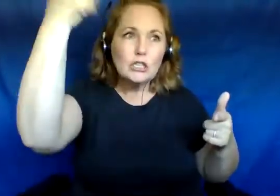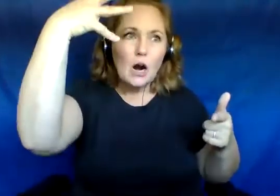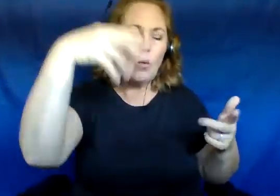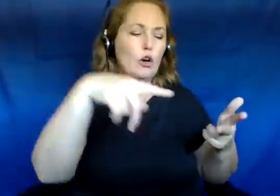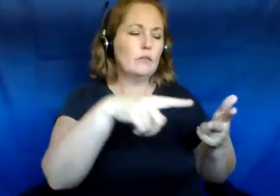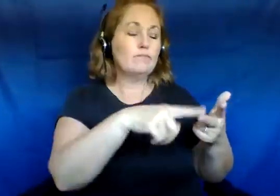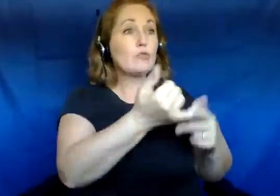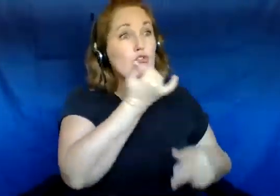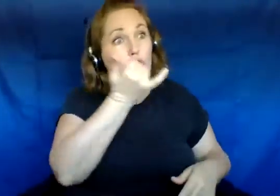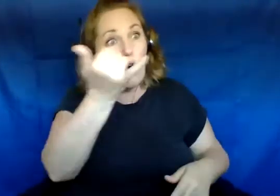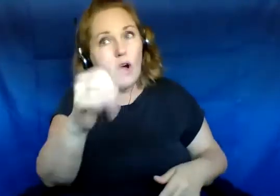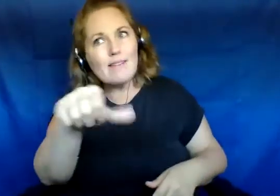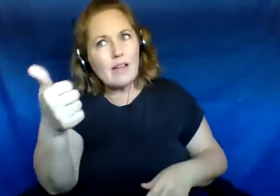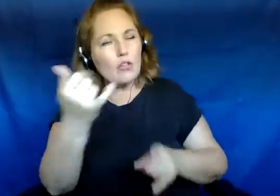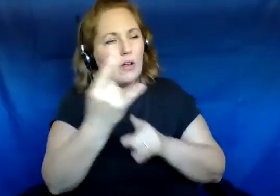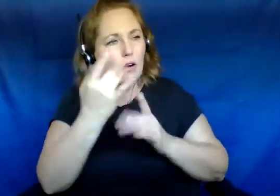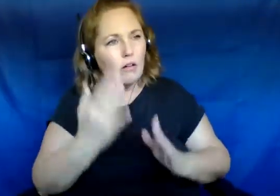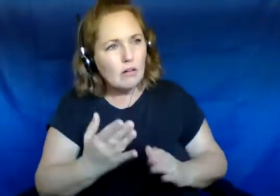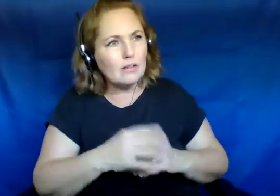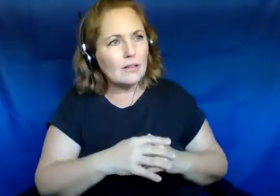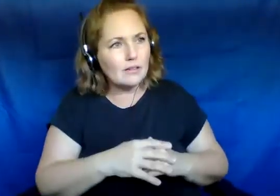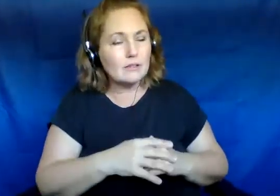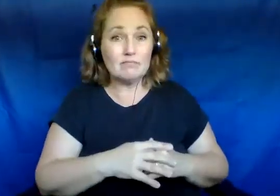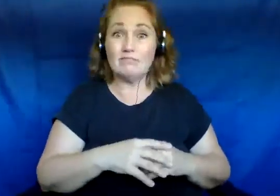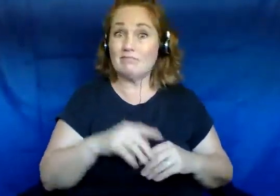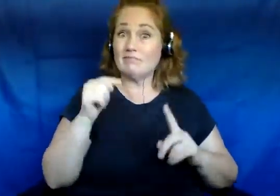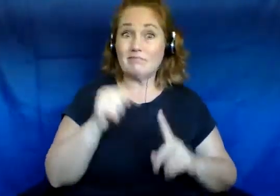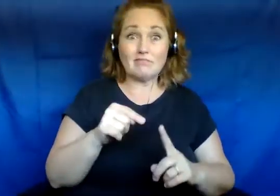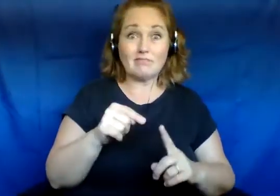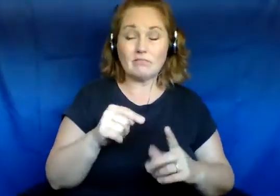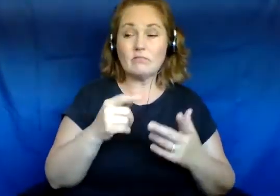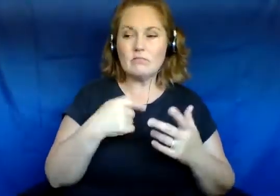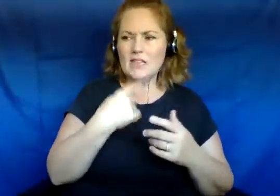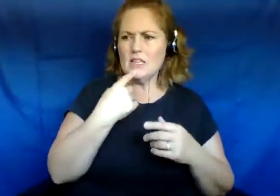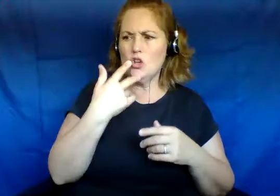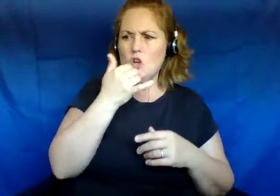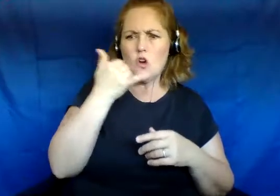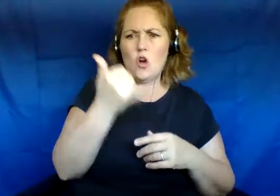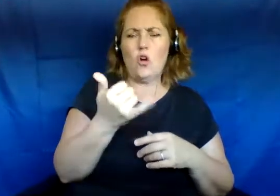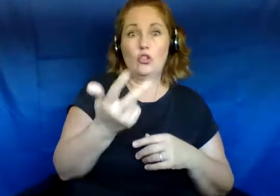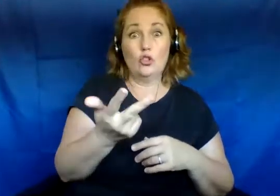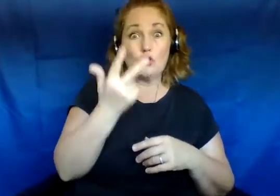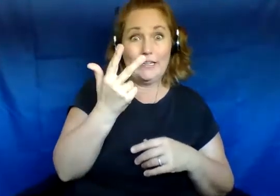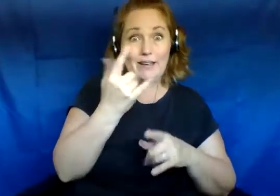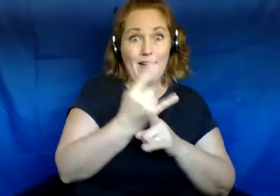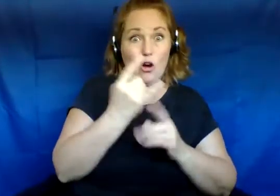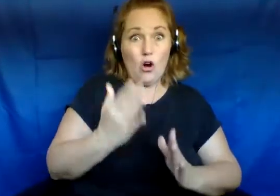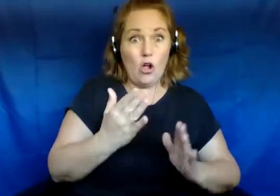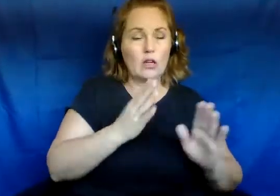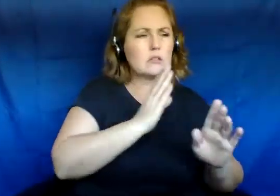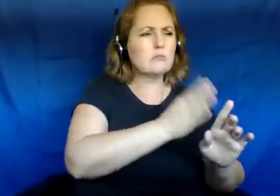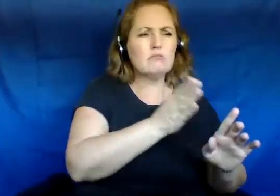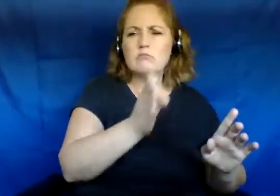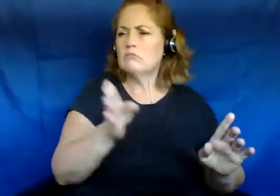call another alcoholic. One of the things that I really think is I say call 3 alcoholics and